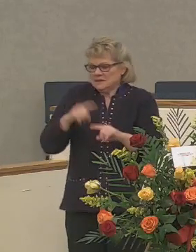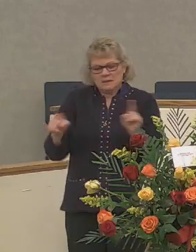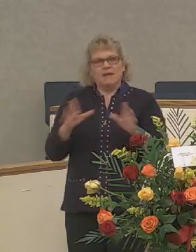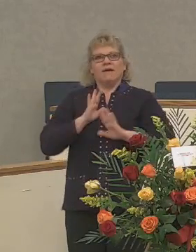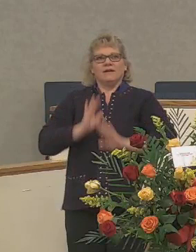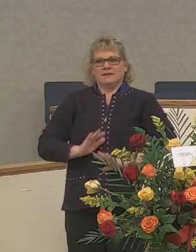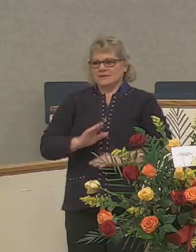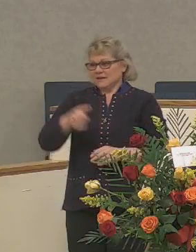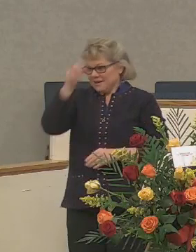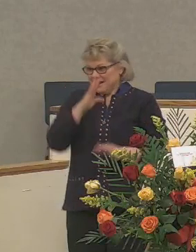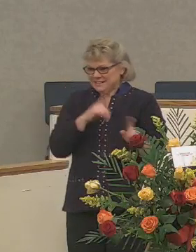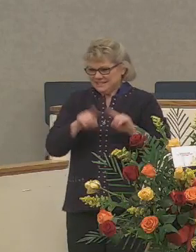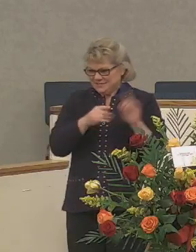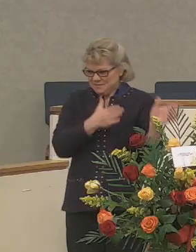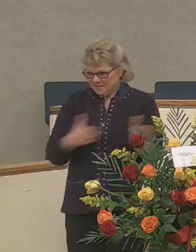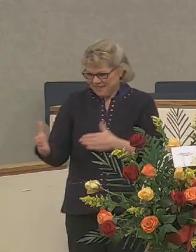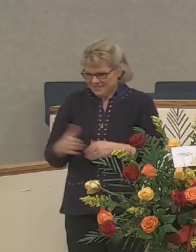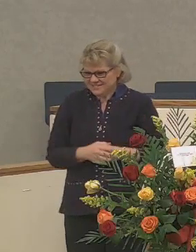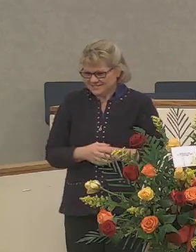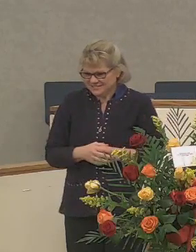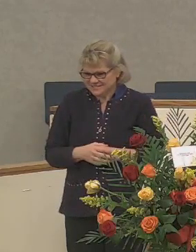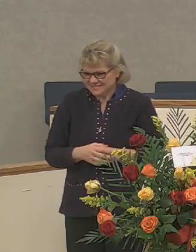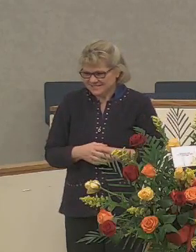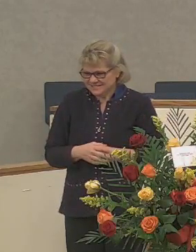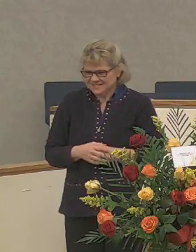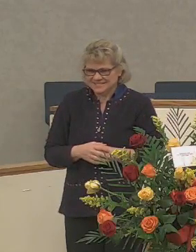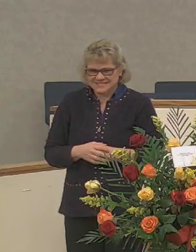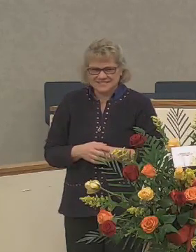different plans, didn't he?